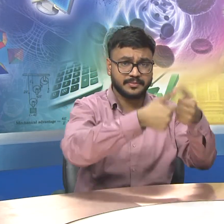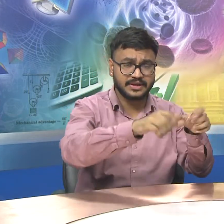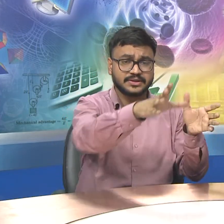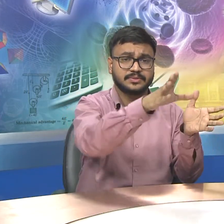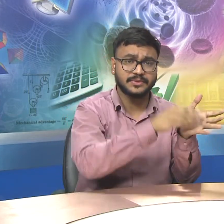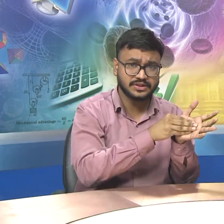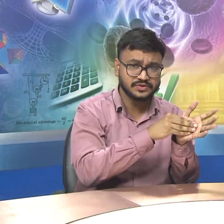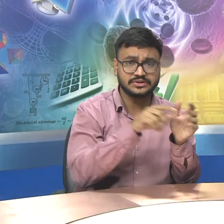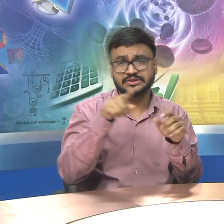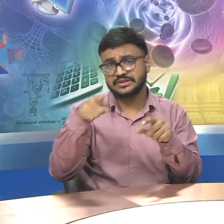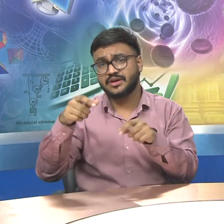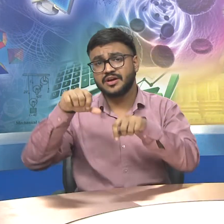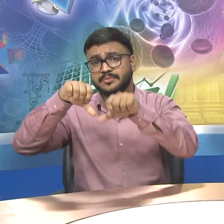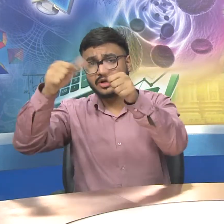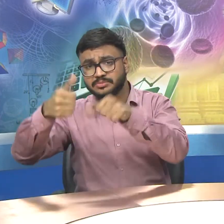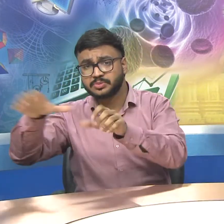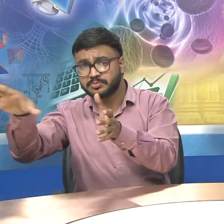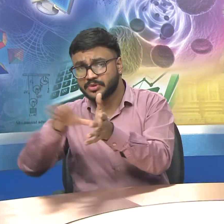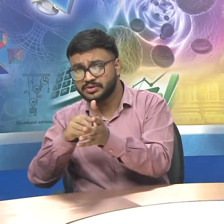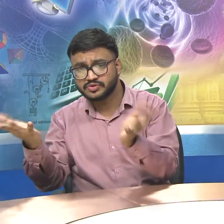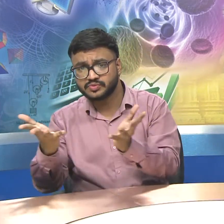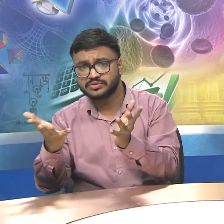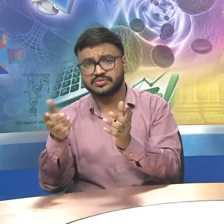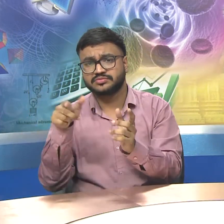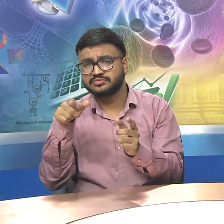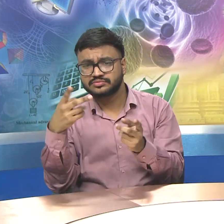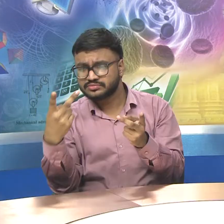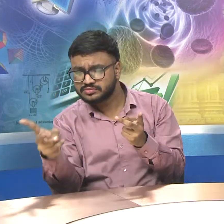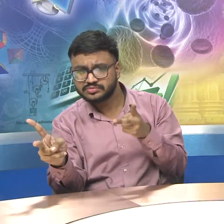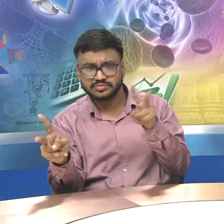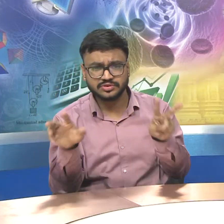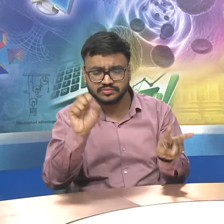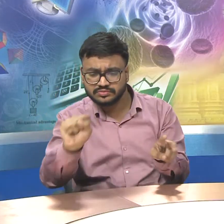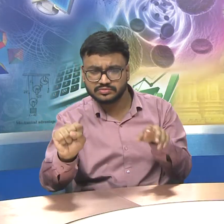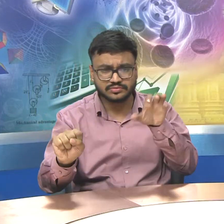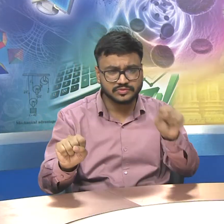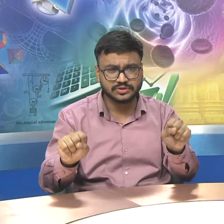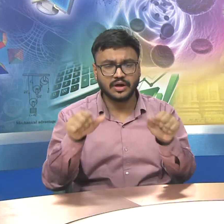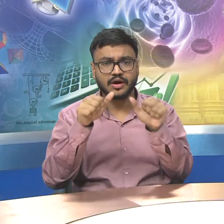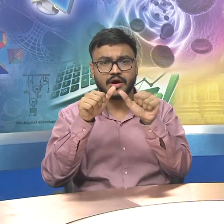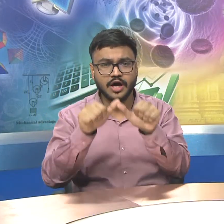Fifth, identify if the following are iconic or non-iconic signs.